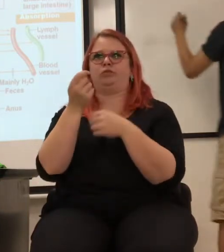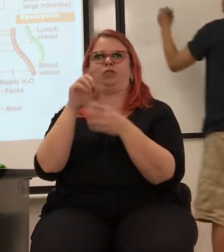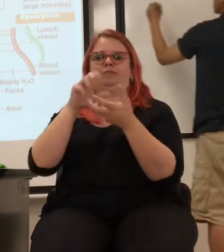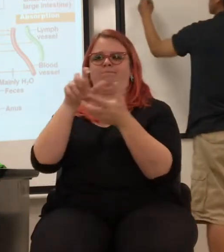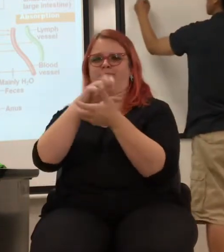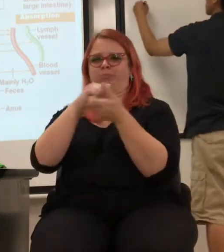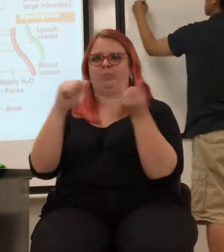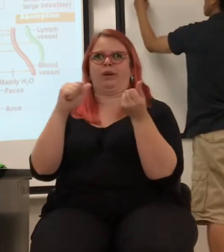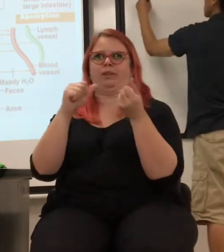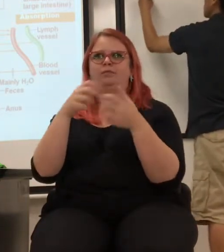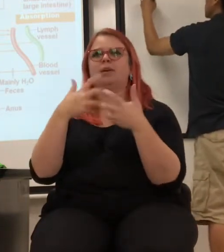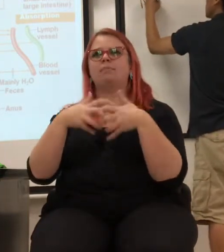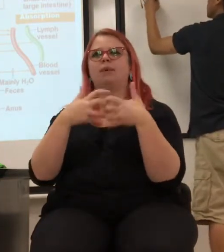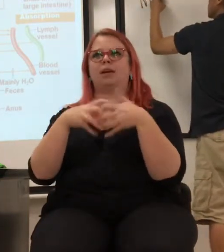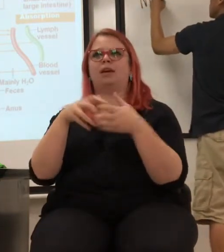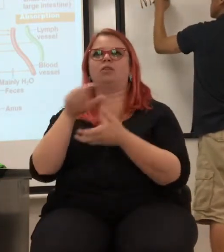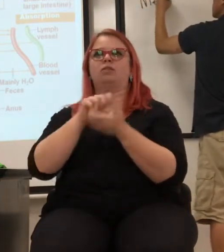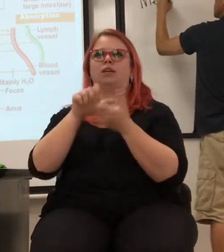Mechanical.